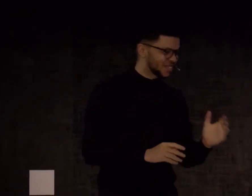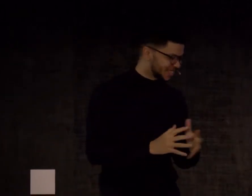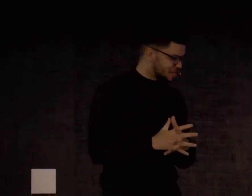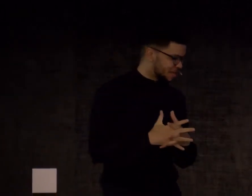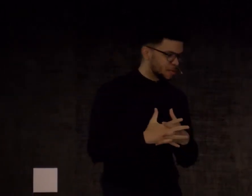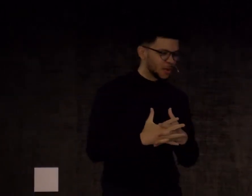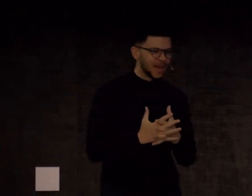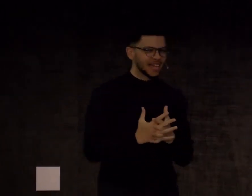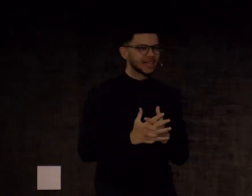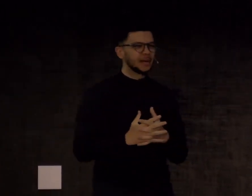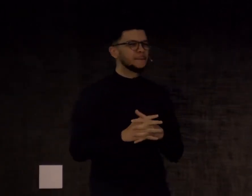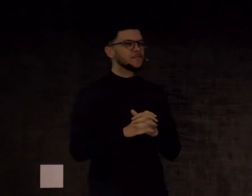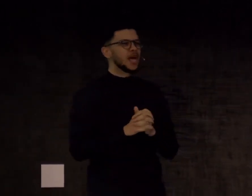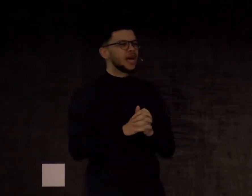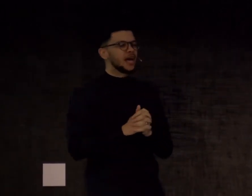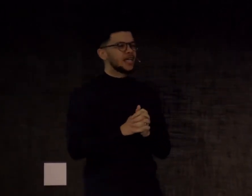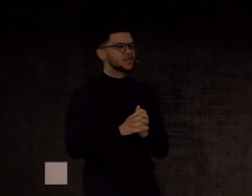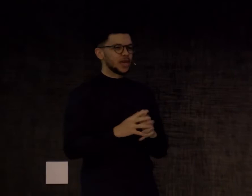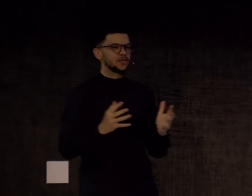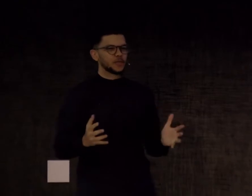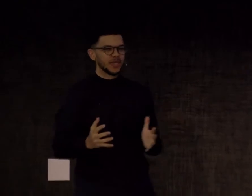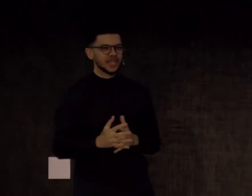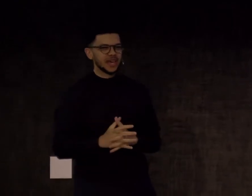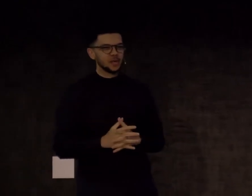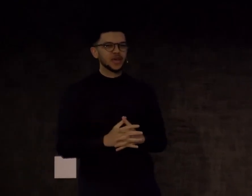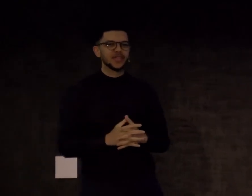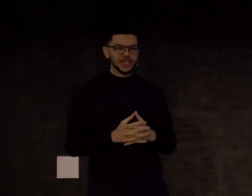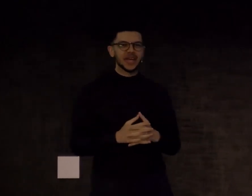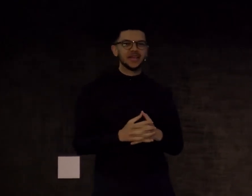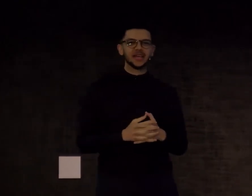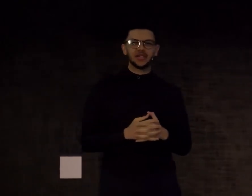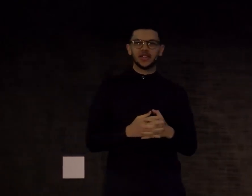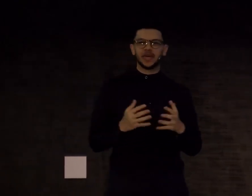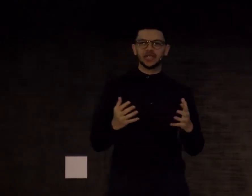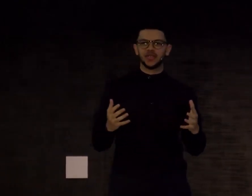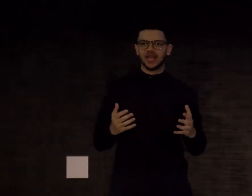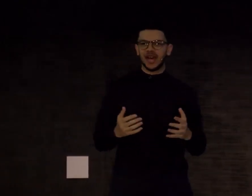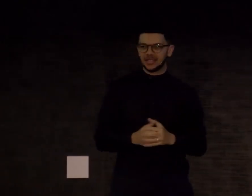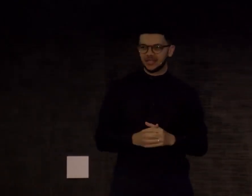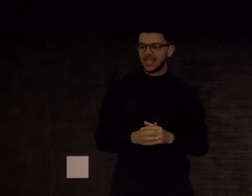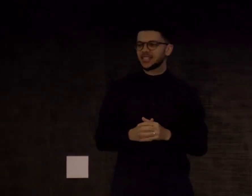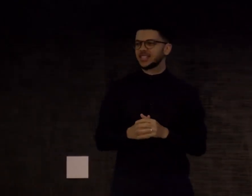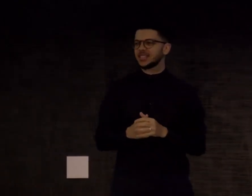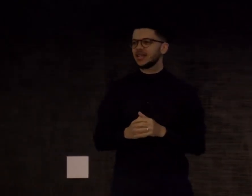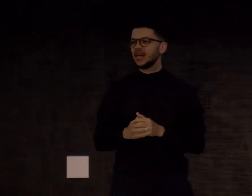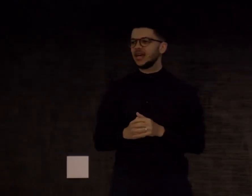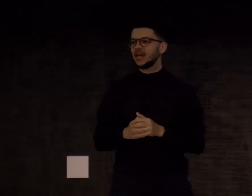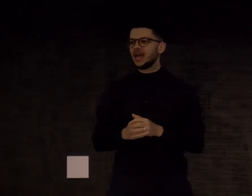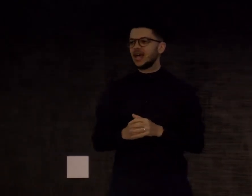So do send me a report back. It's wonderful to be here with you today. Thank you so much for the kind